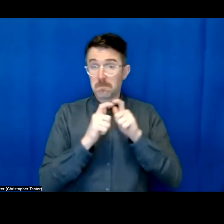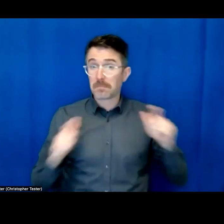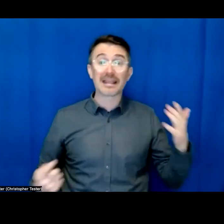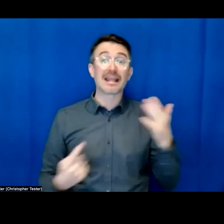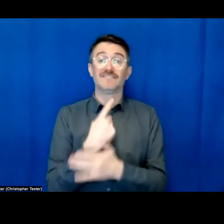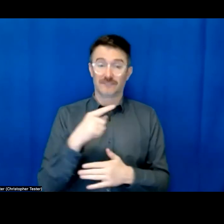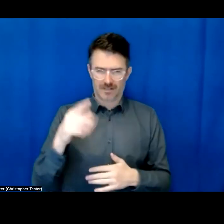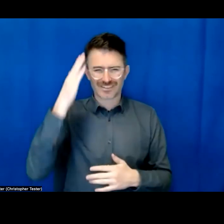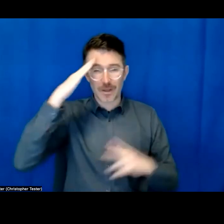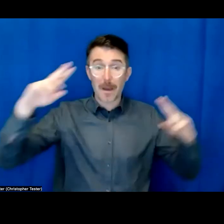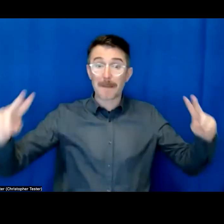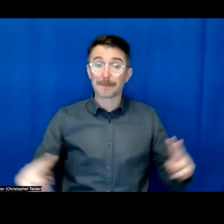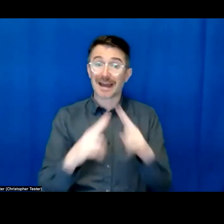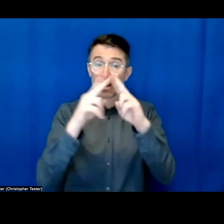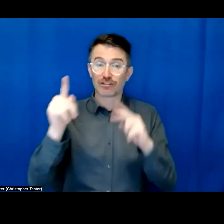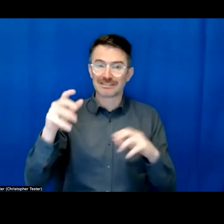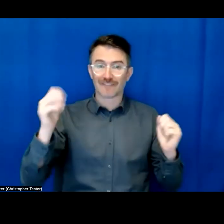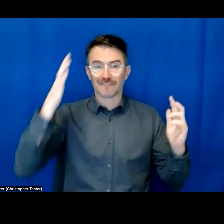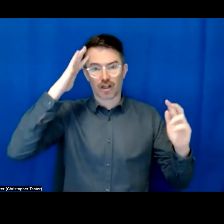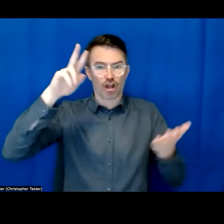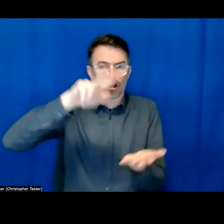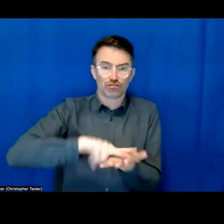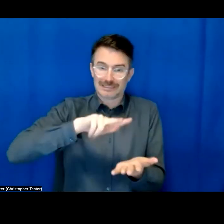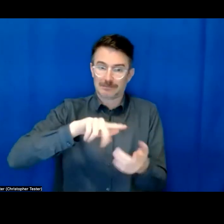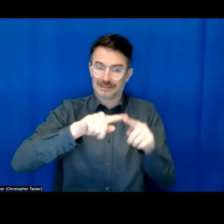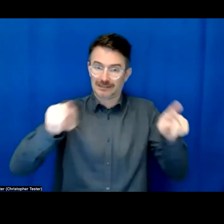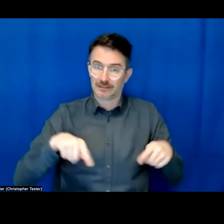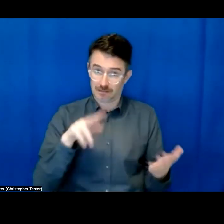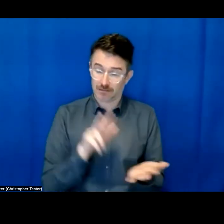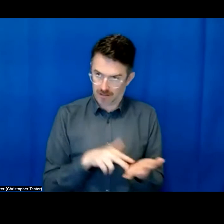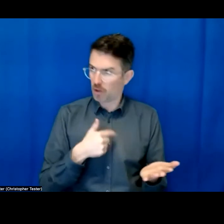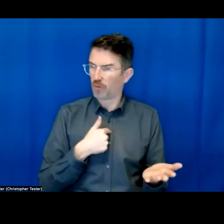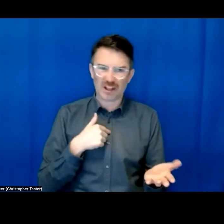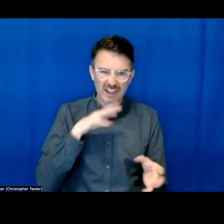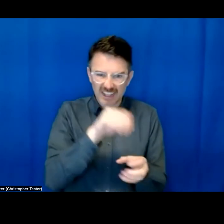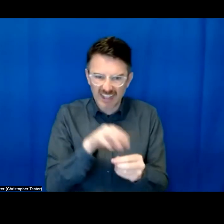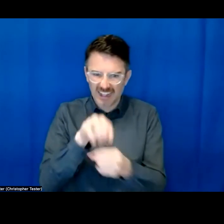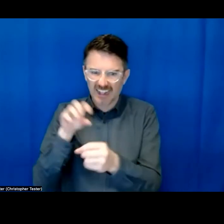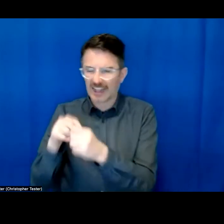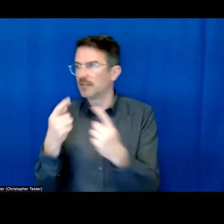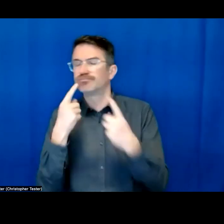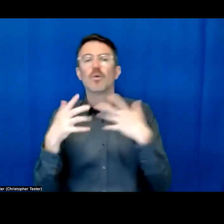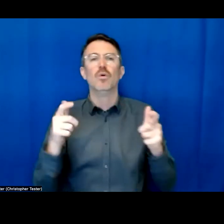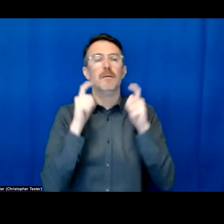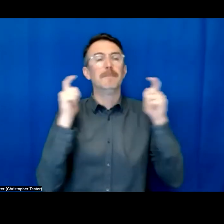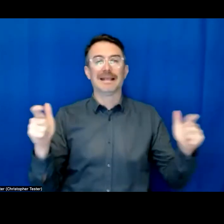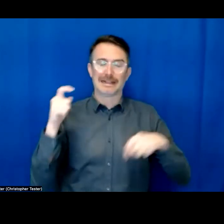were able to share the post-earthquake situation at that moment. The COP15, after the COP15, we have been